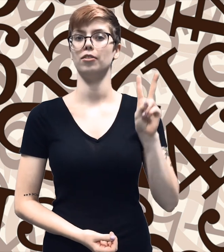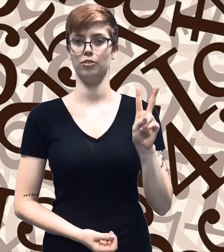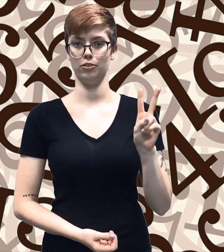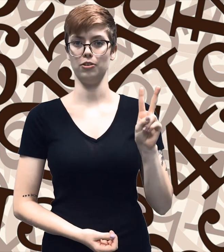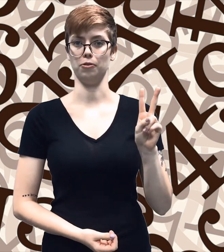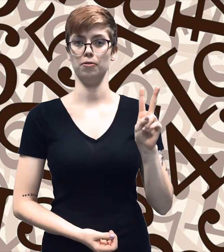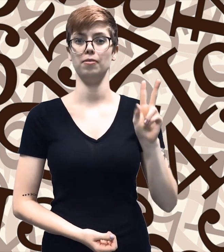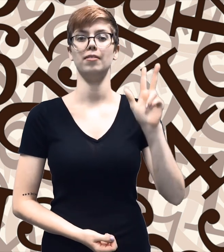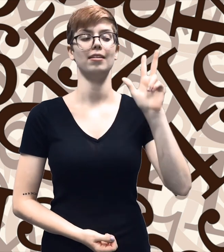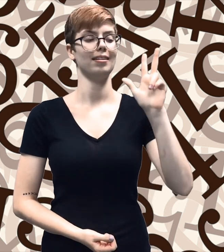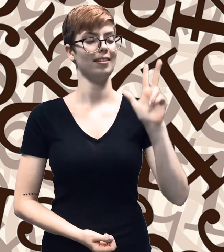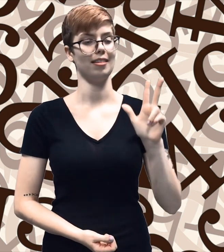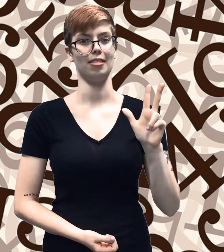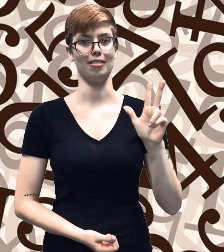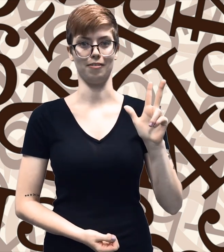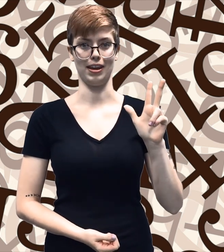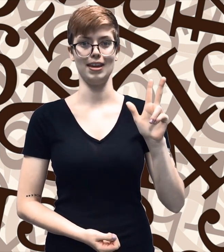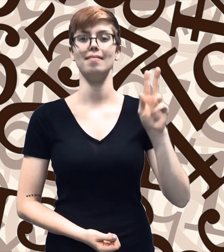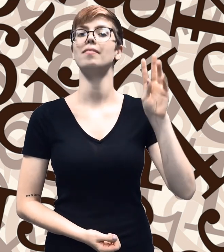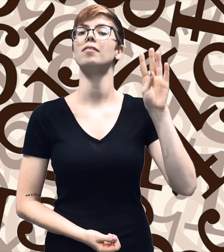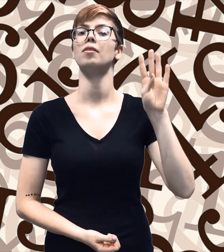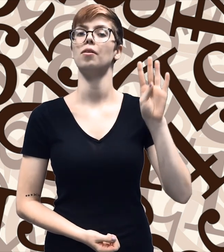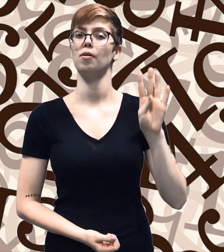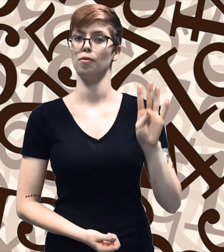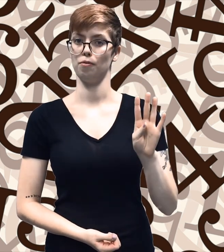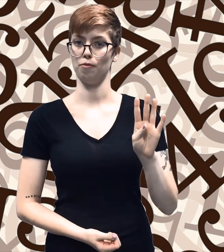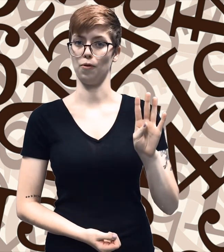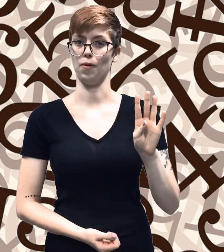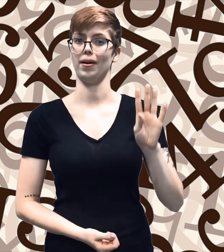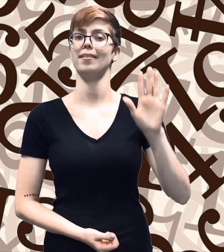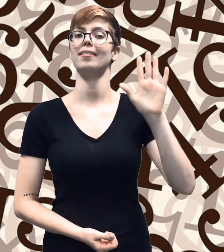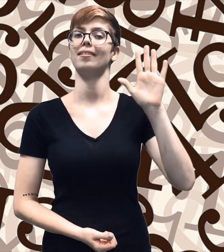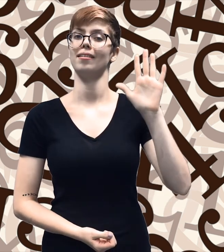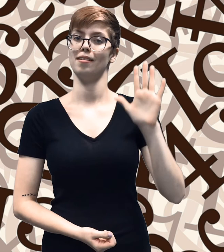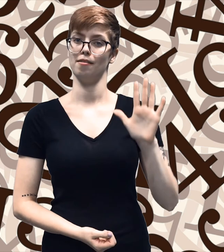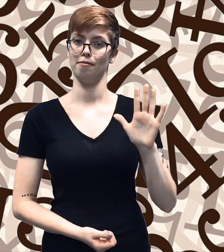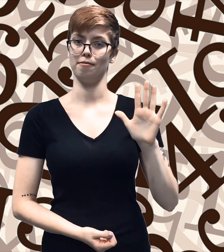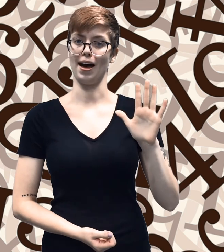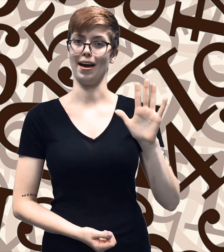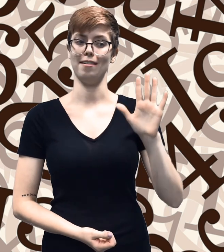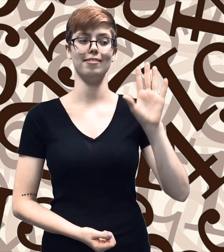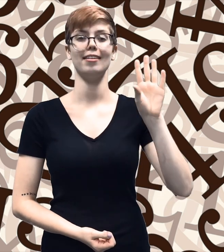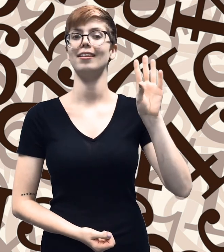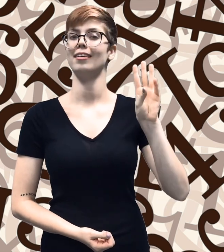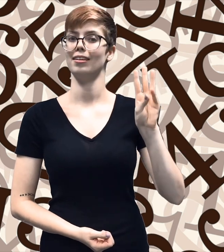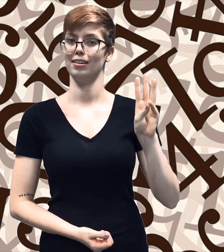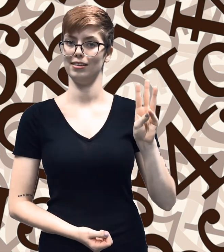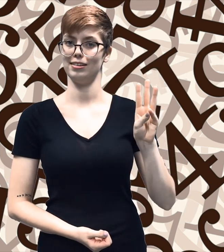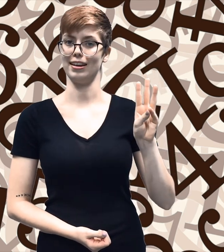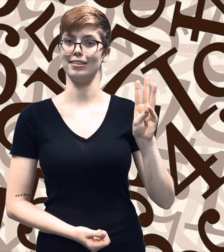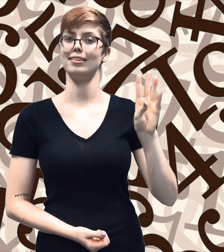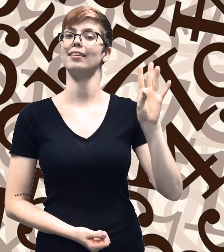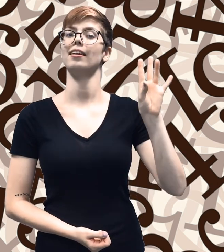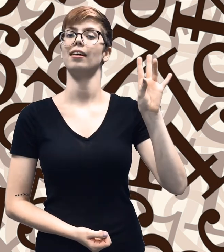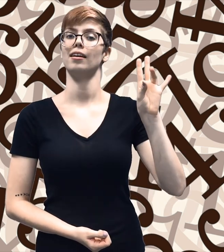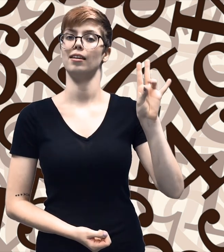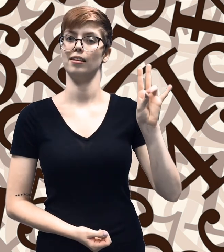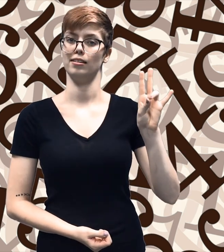2, 3, 4, 5, 6,